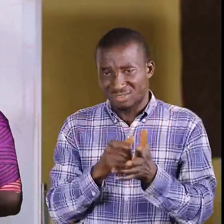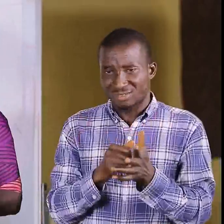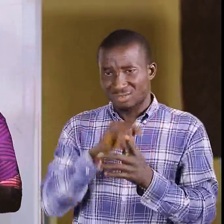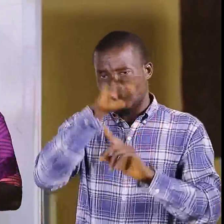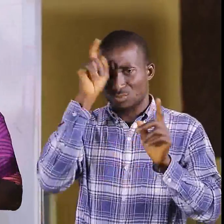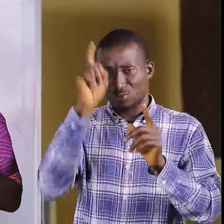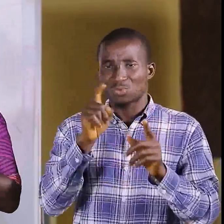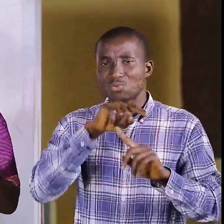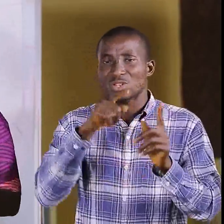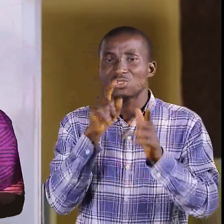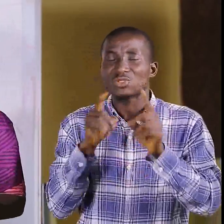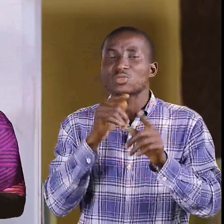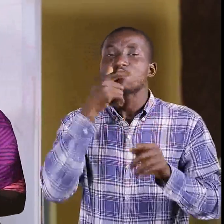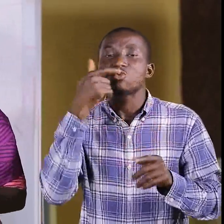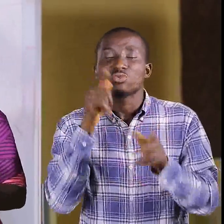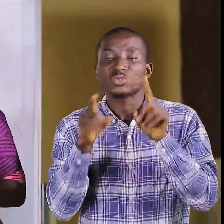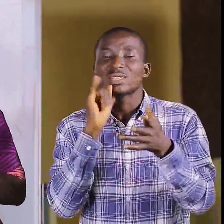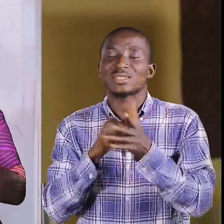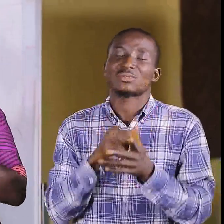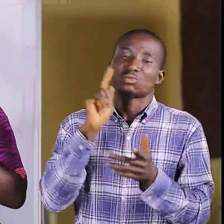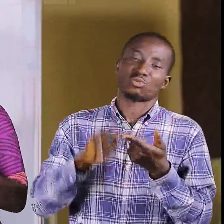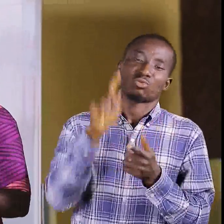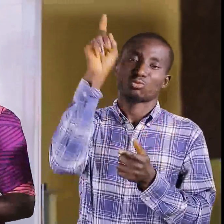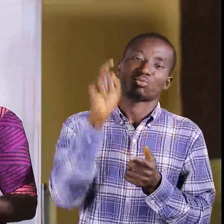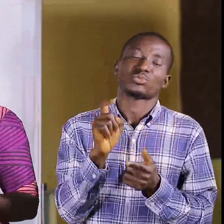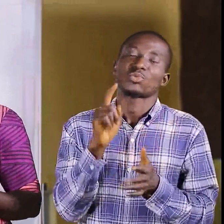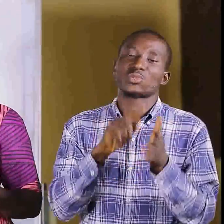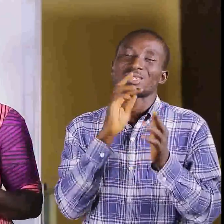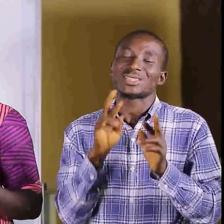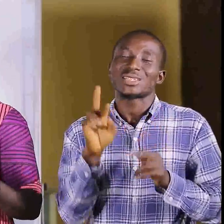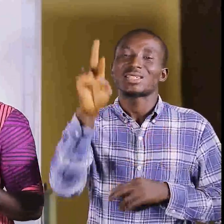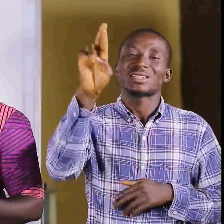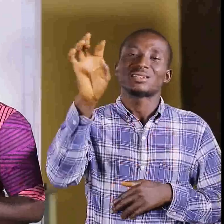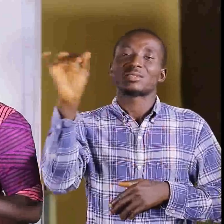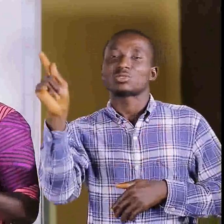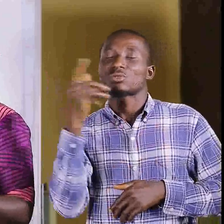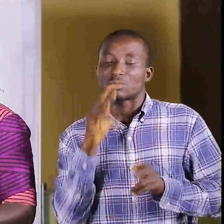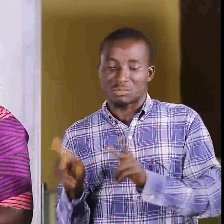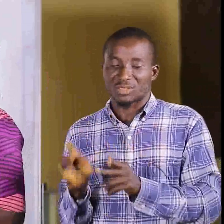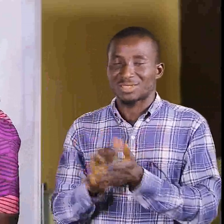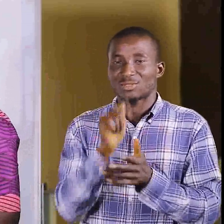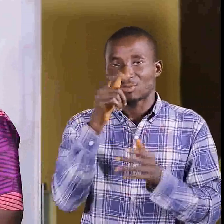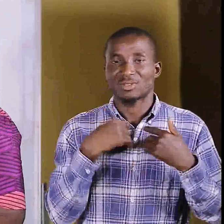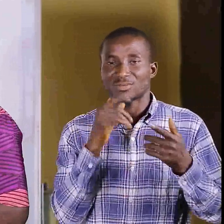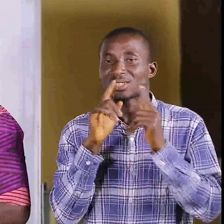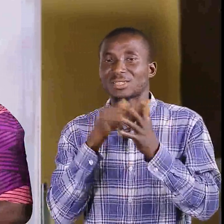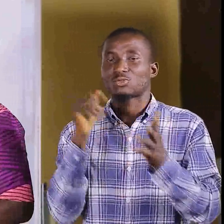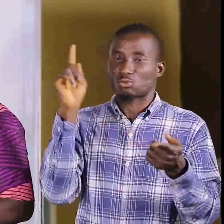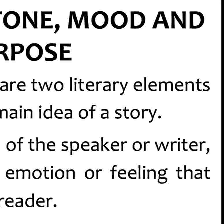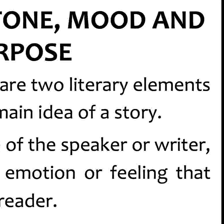When do you say it? Who do you say it to? And what is the reaction of the person that you have said a thing